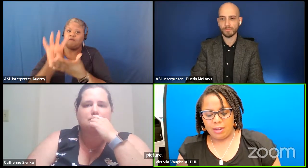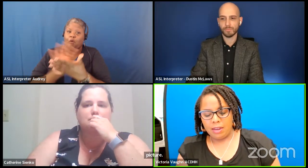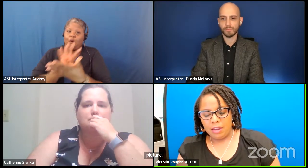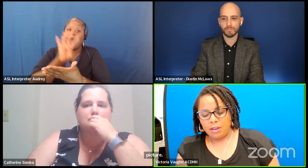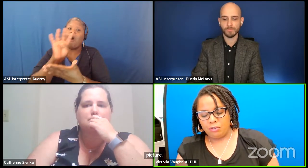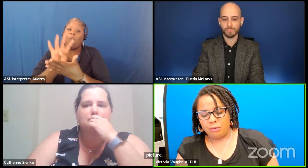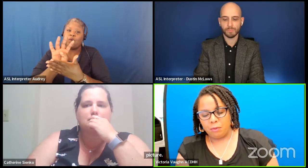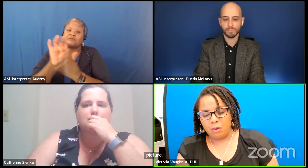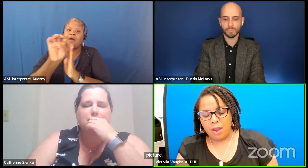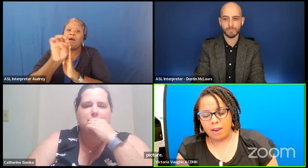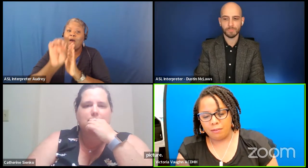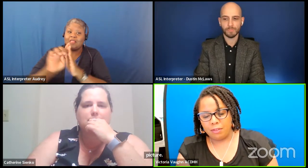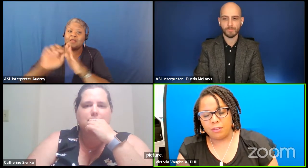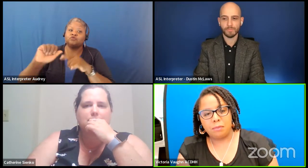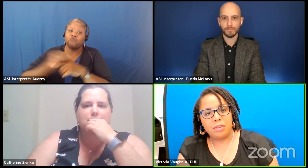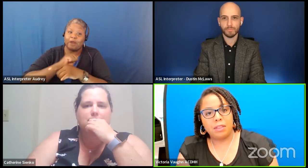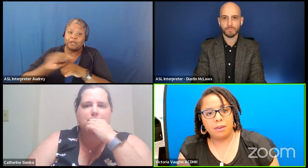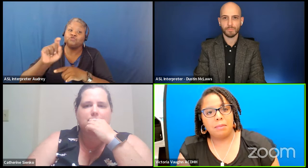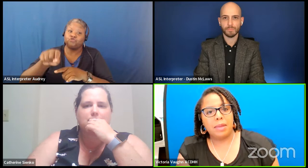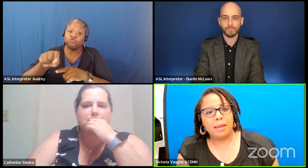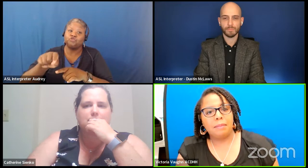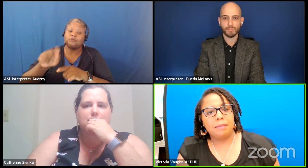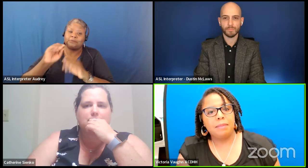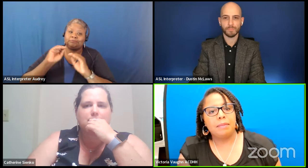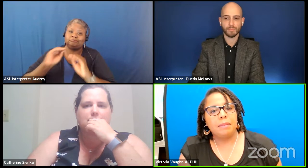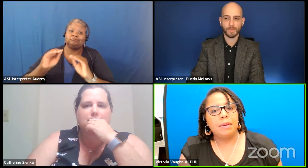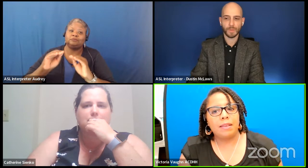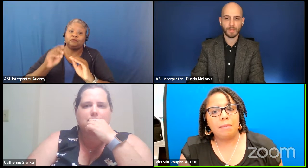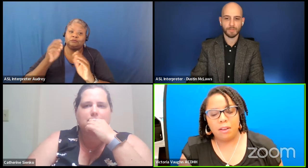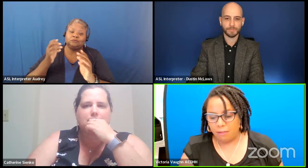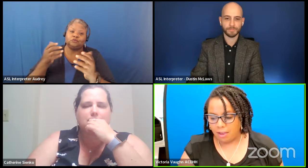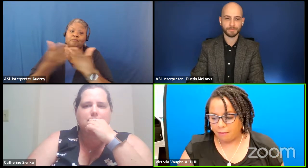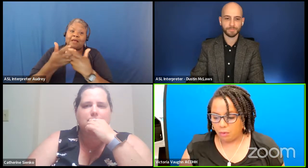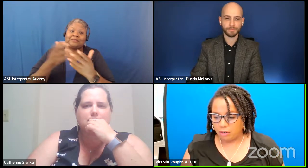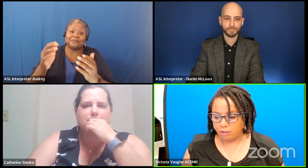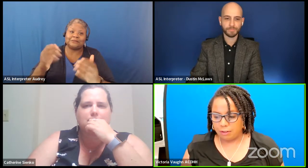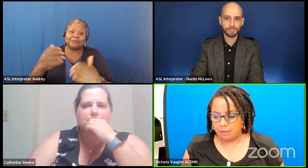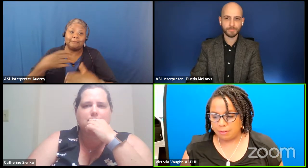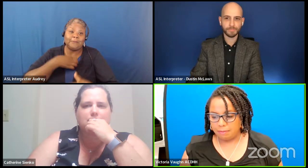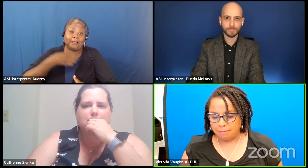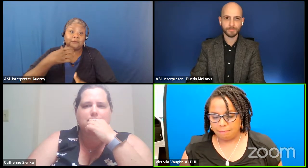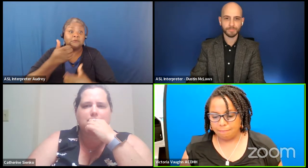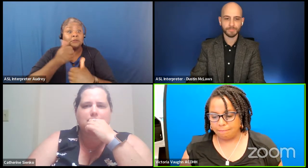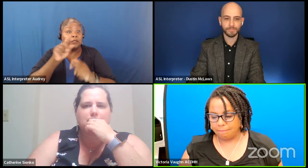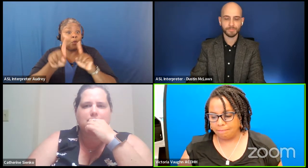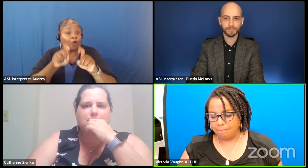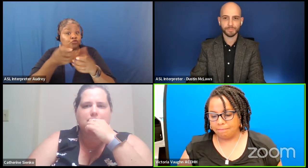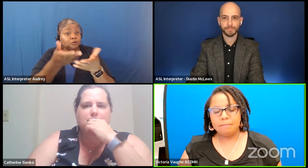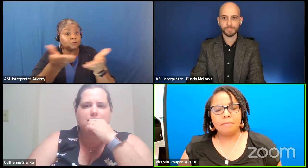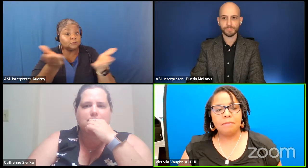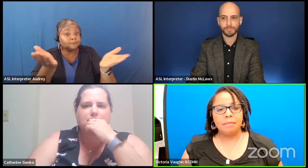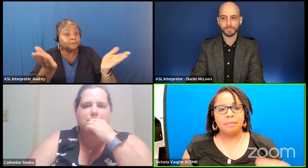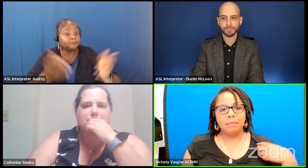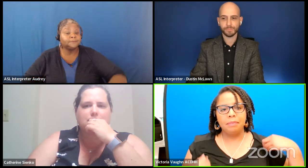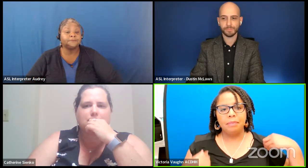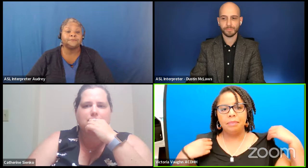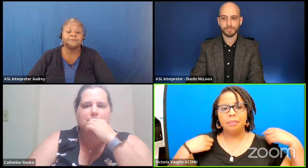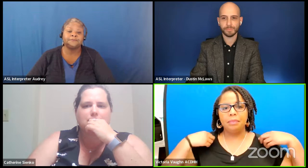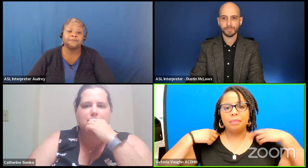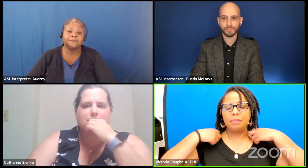ethics training should be required for this particular complaint. Please let me know if you have any questions.